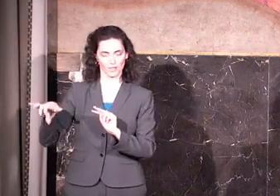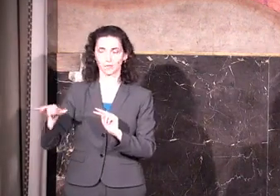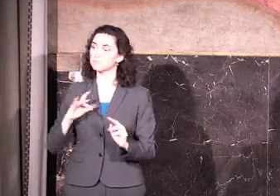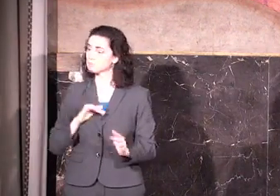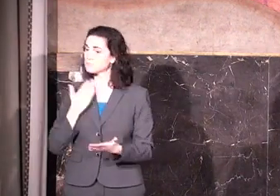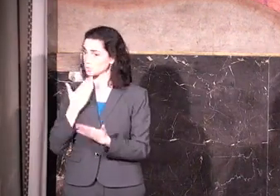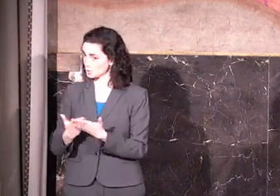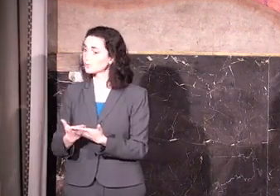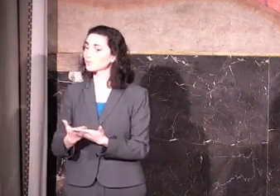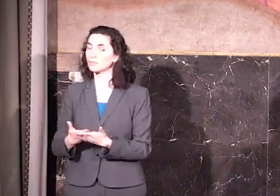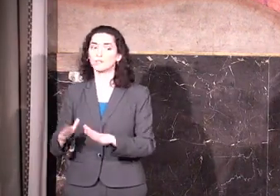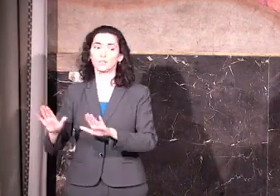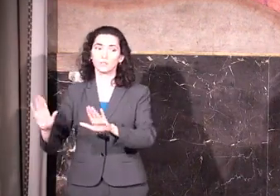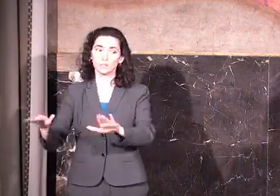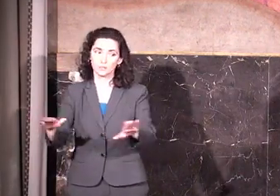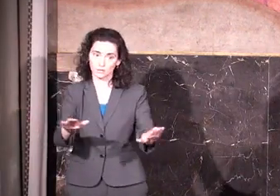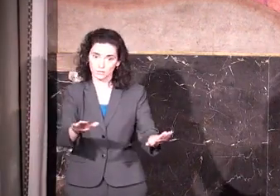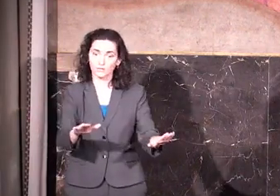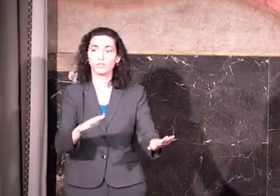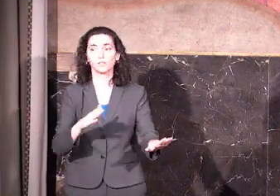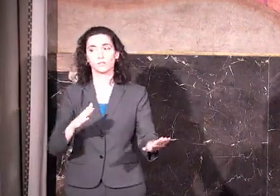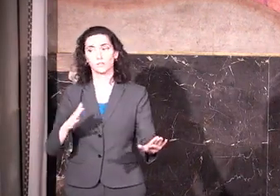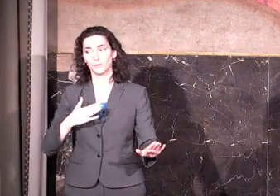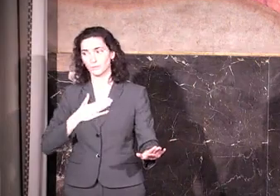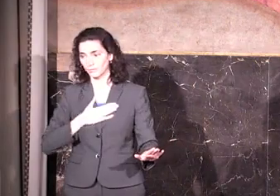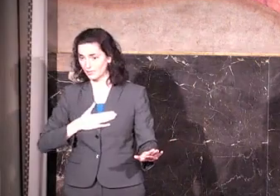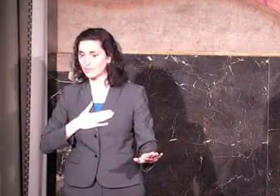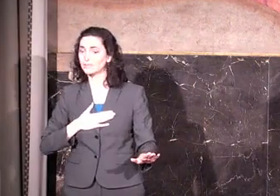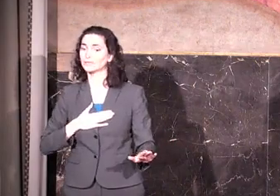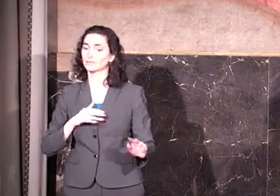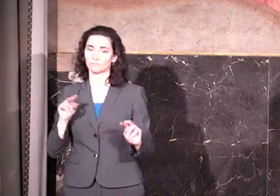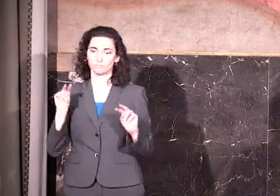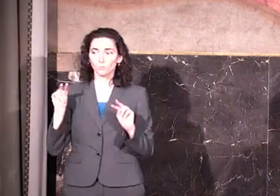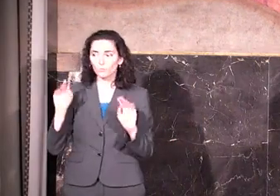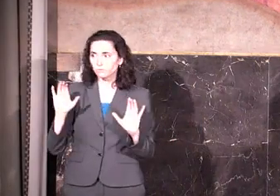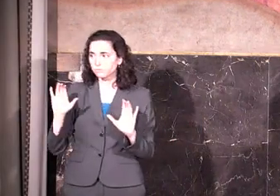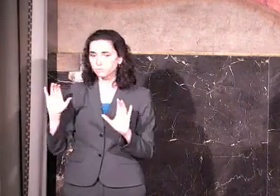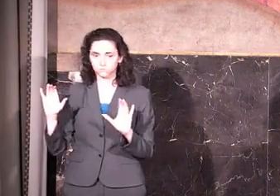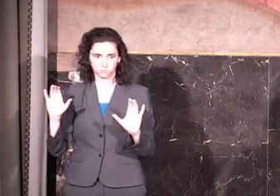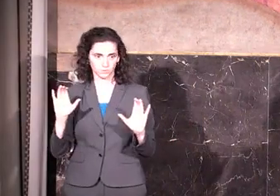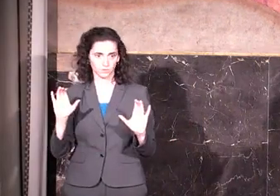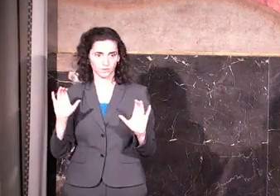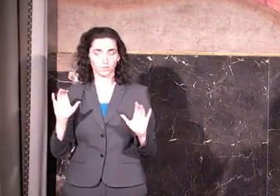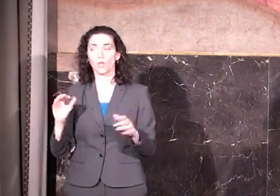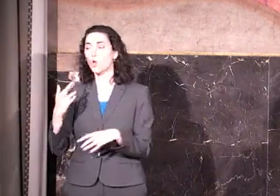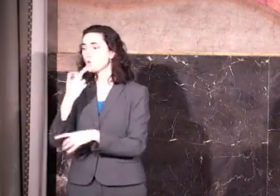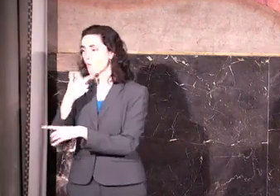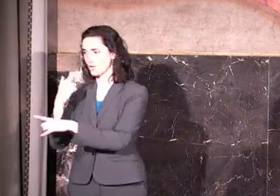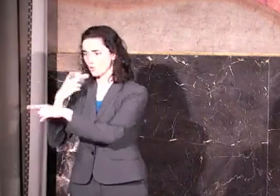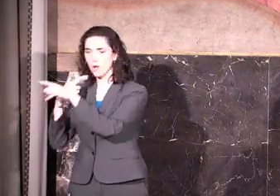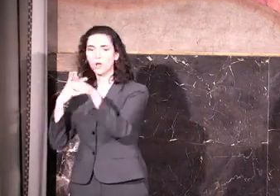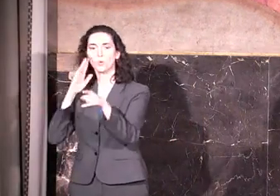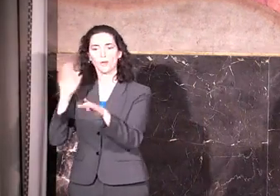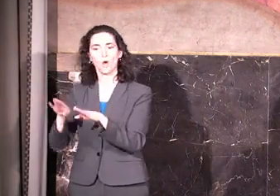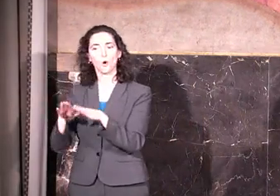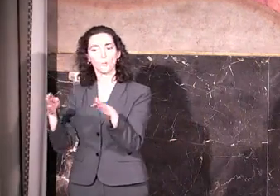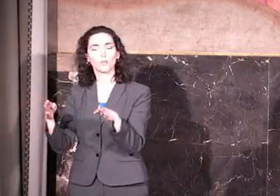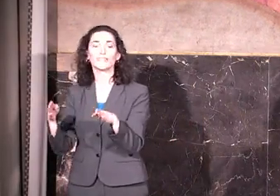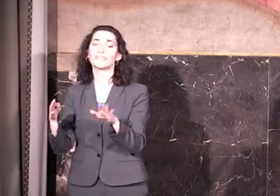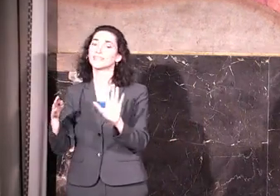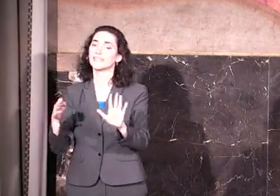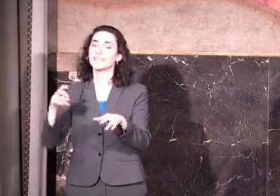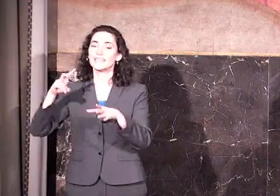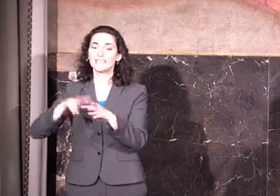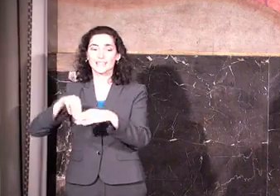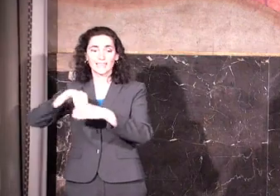thing. Do want to encourage everyone, however, to remain vigilant. Restaurants will be open with outdoor seating